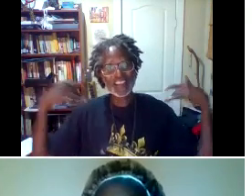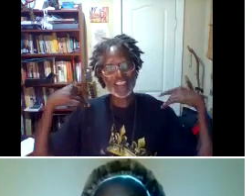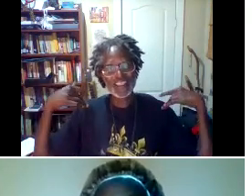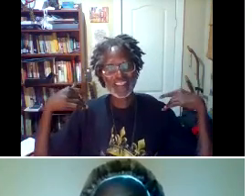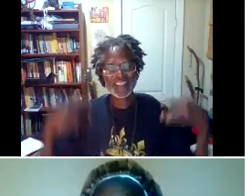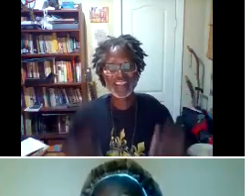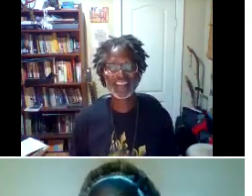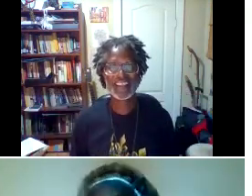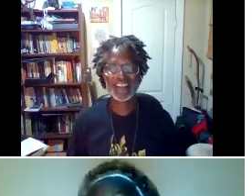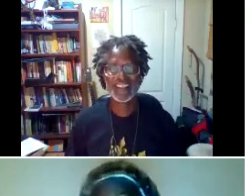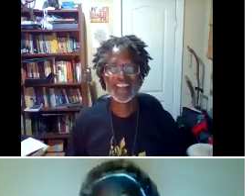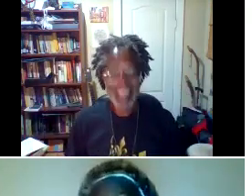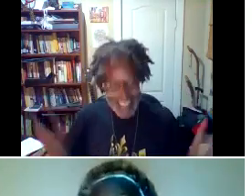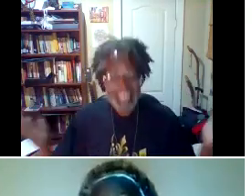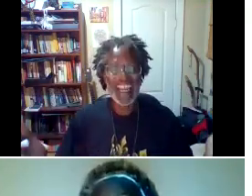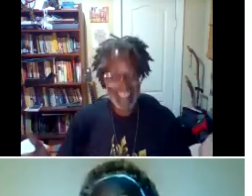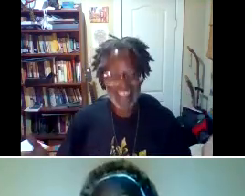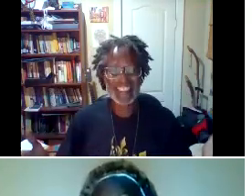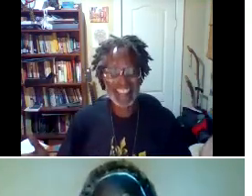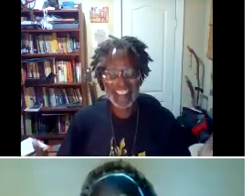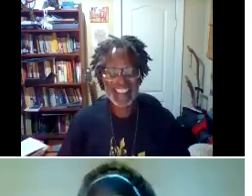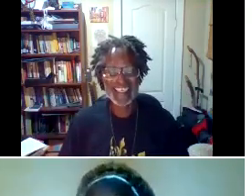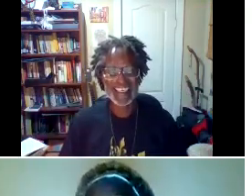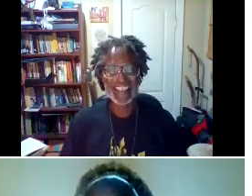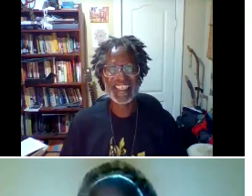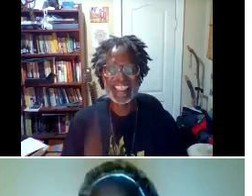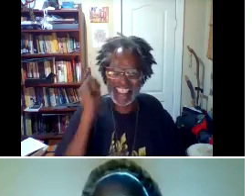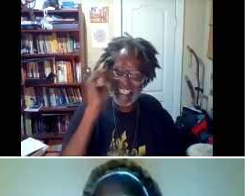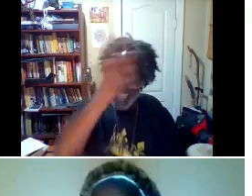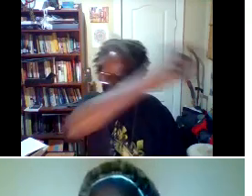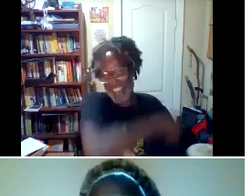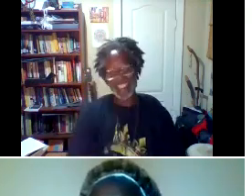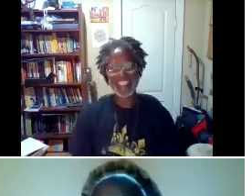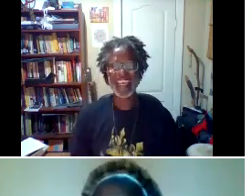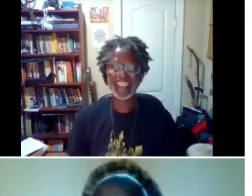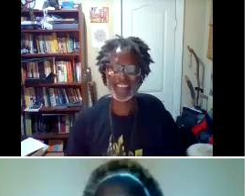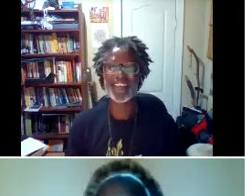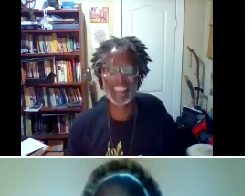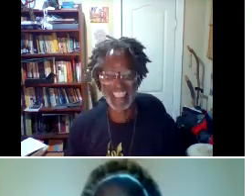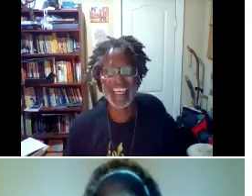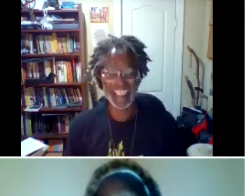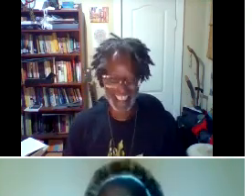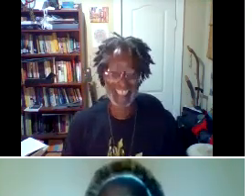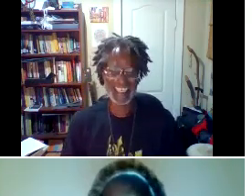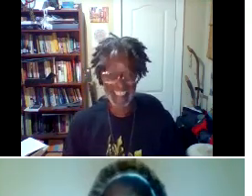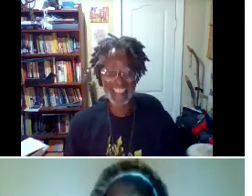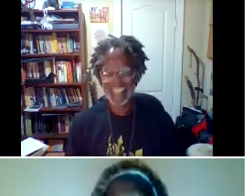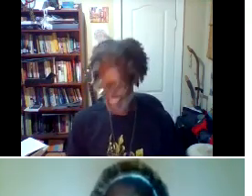that. a lot of gestures that we think we're Yeah. gesturing are actually ASL signs. Yes, A lot of the time. that's what I was saying.